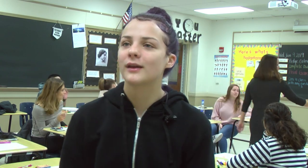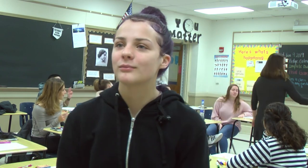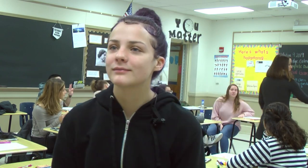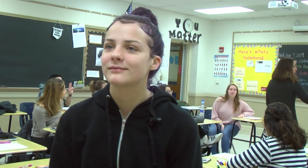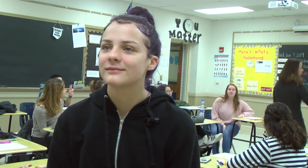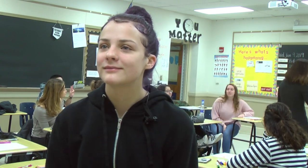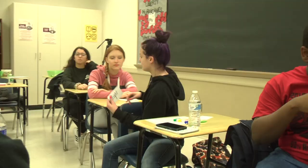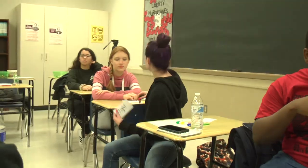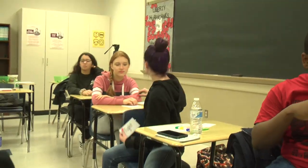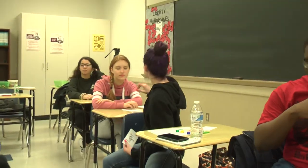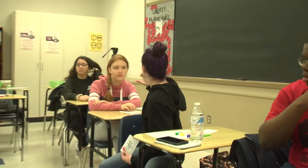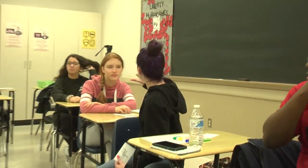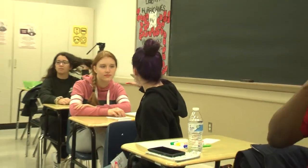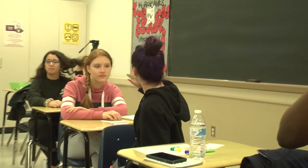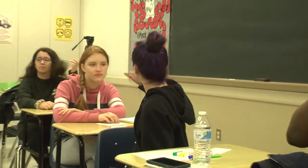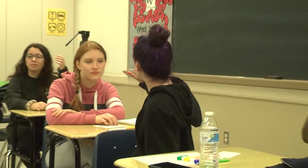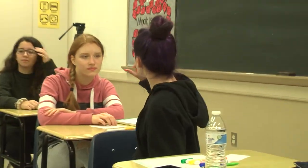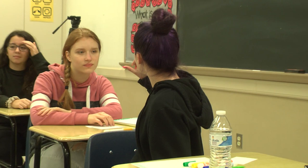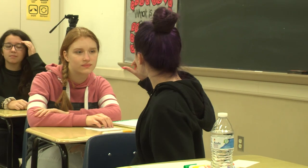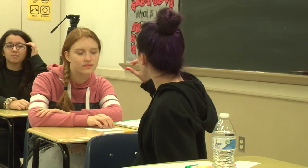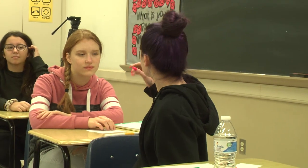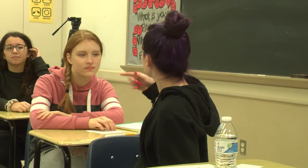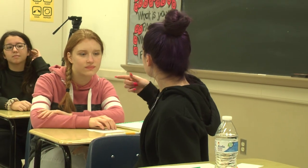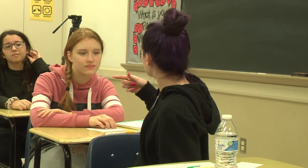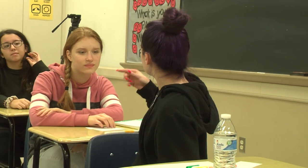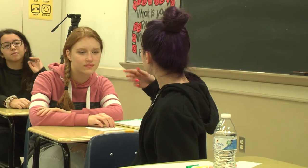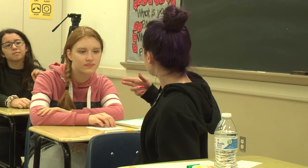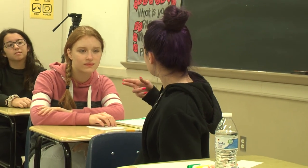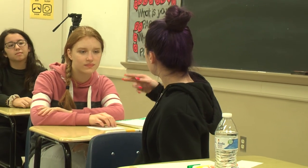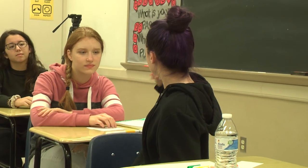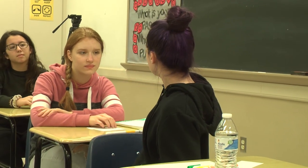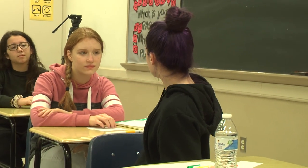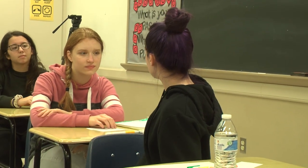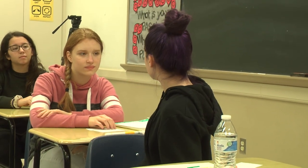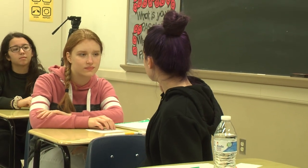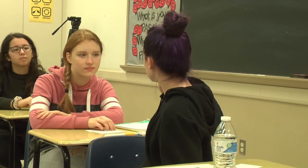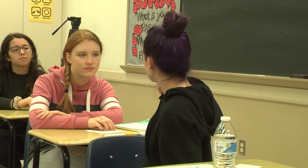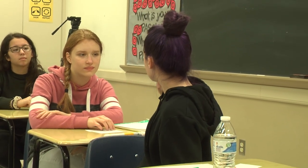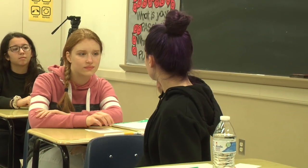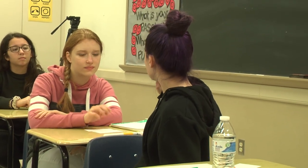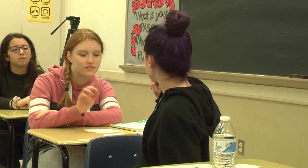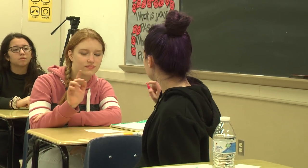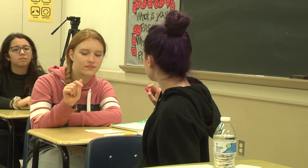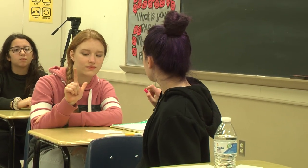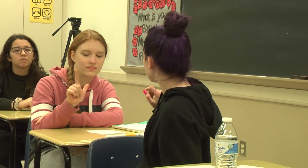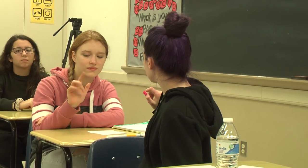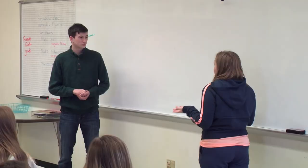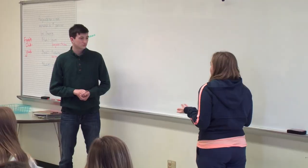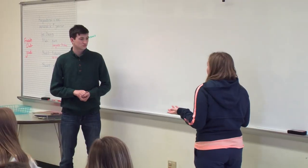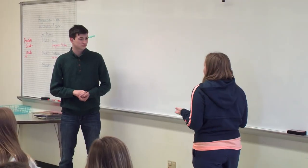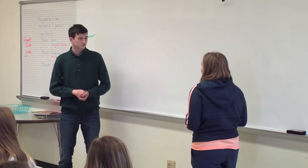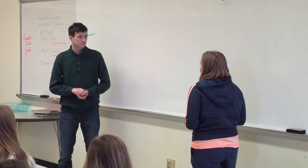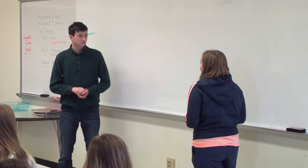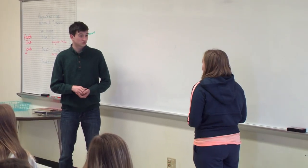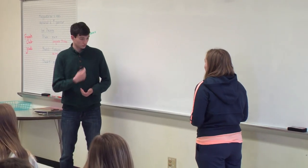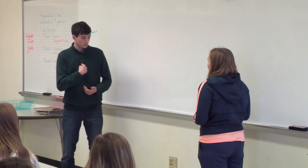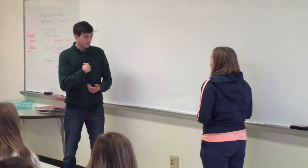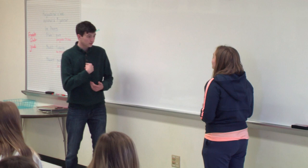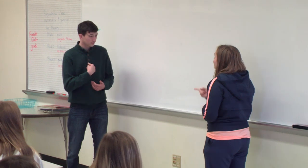game I want to be a special education teacher so this class is going to help me get to there I really like